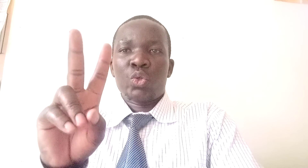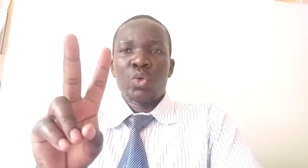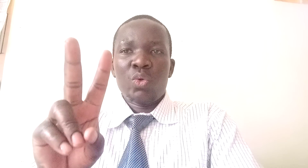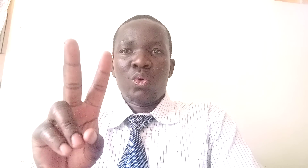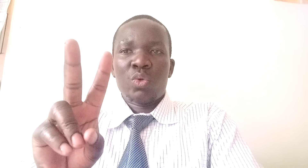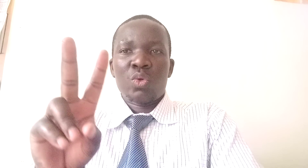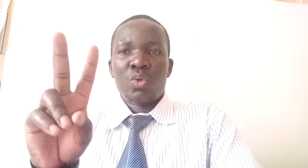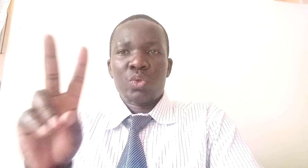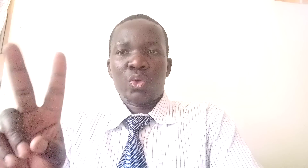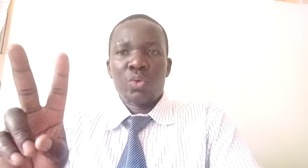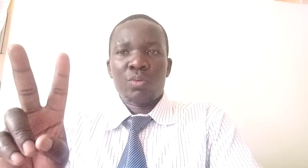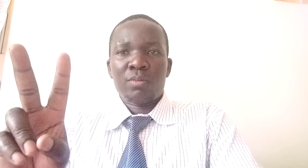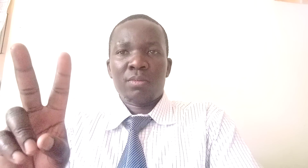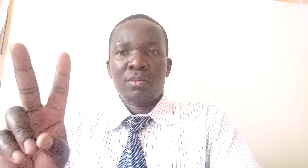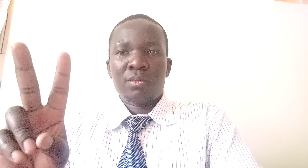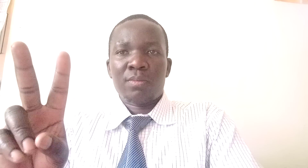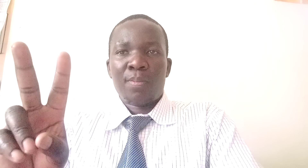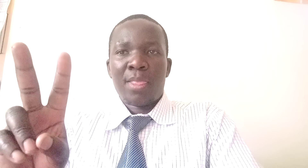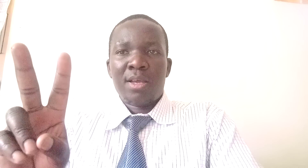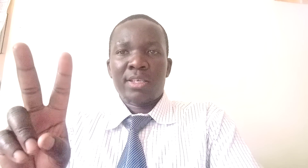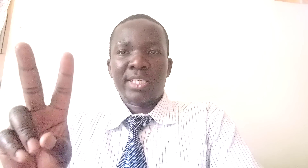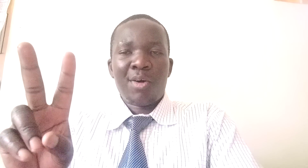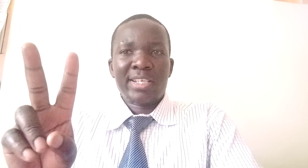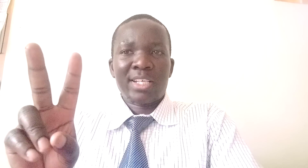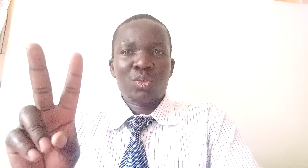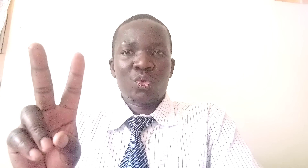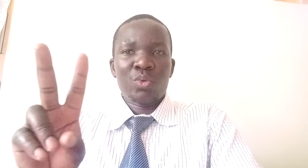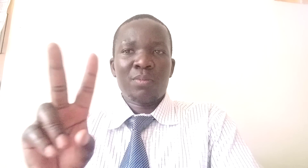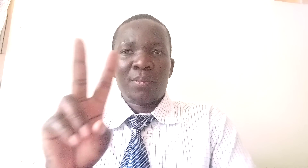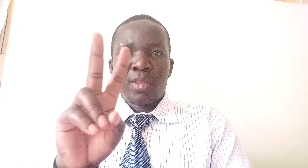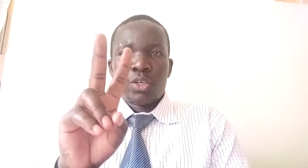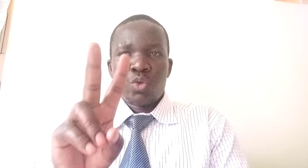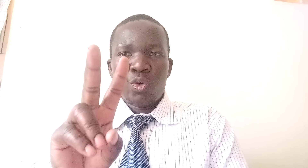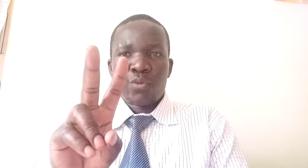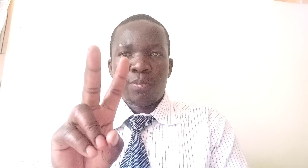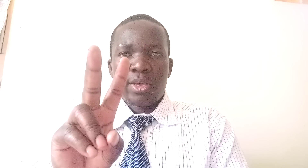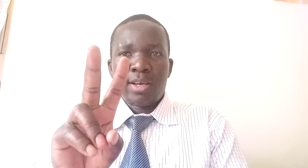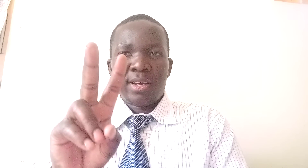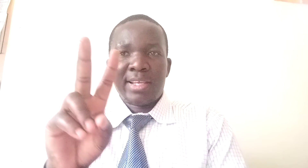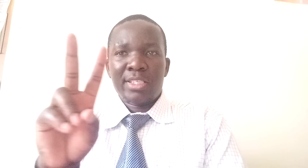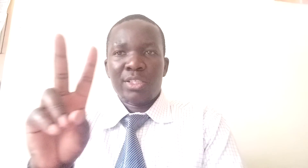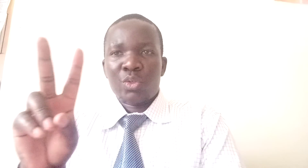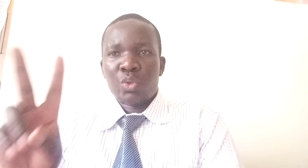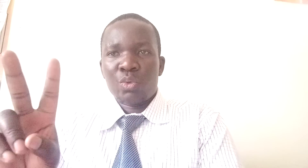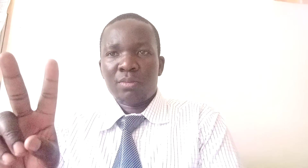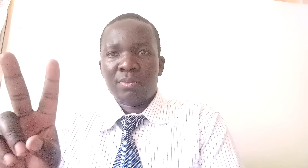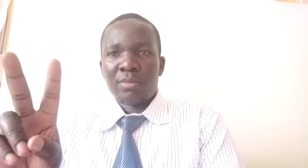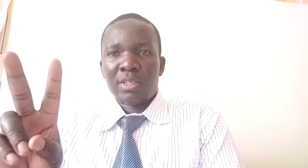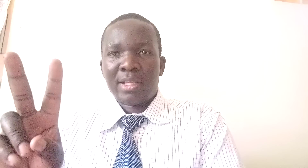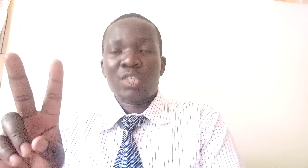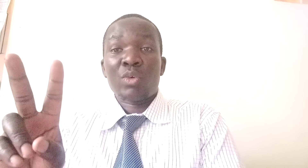22, 2, 2. See how I sign 2, 2? 2 from here, then 2. That's